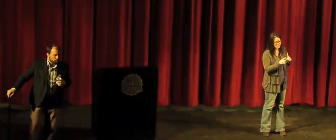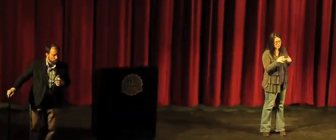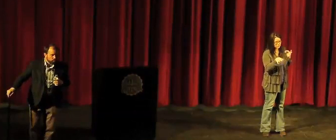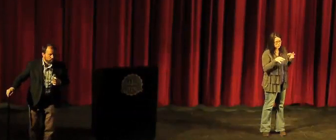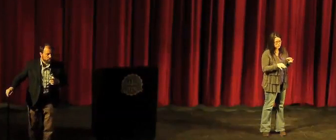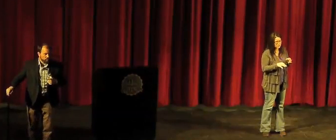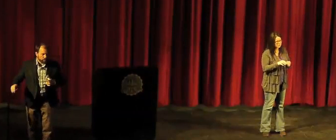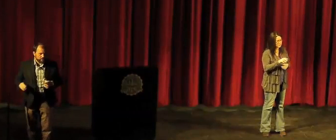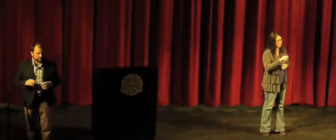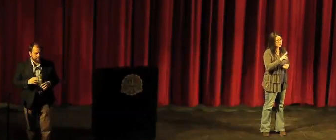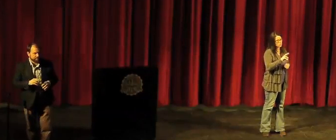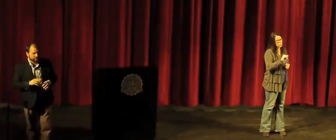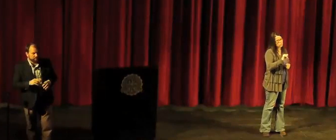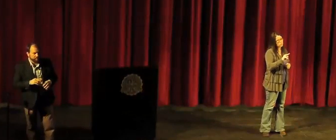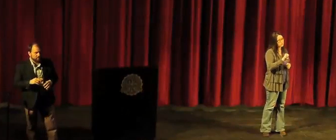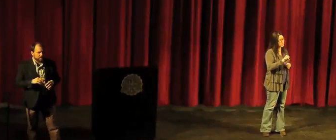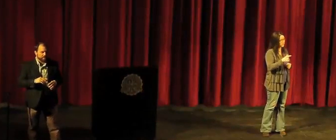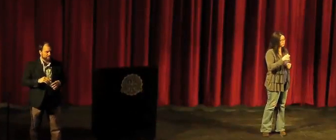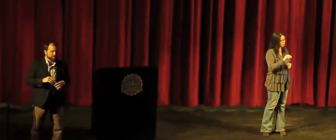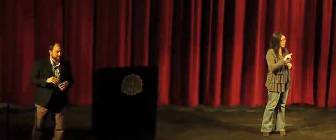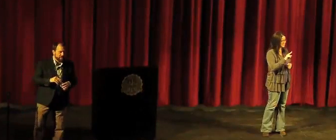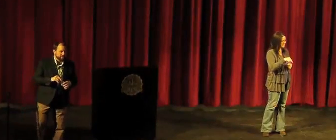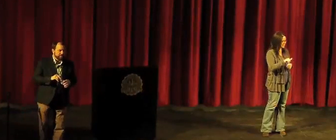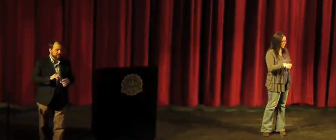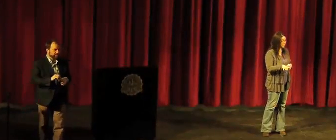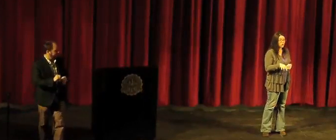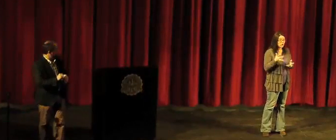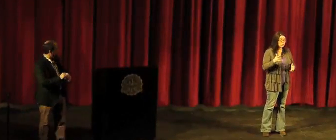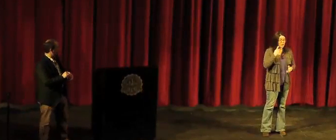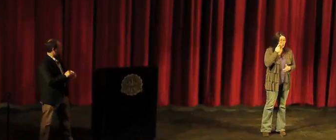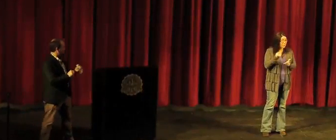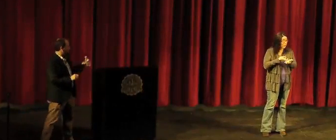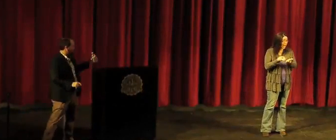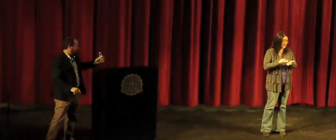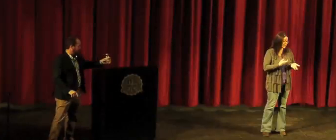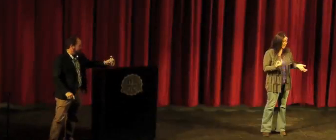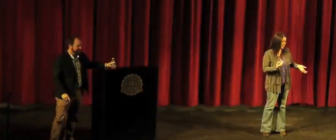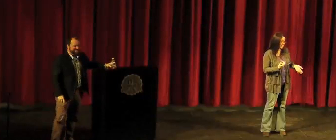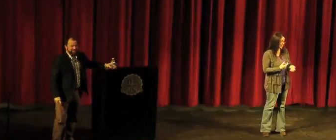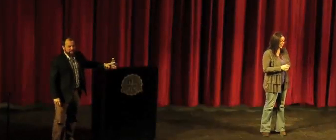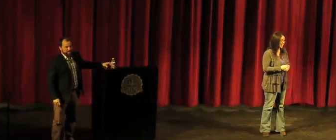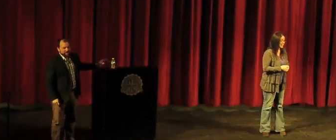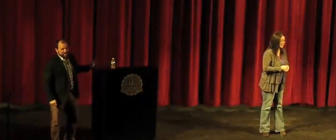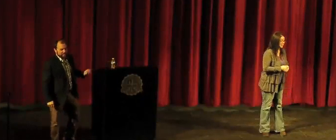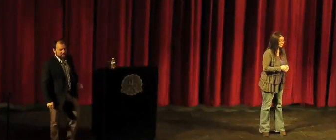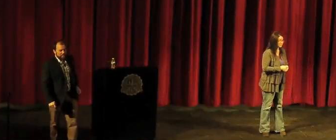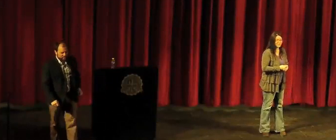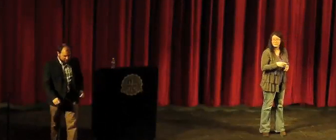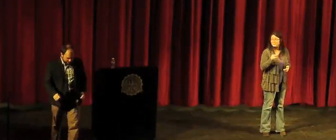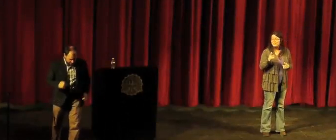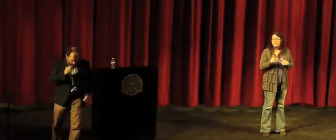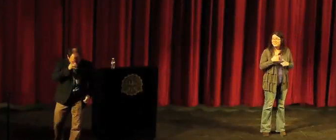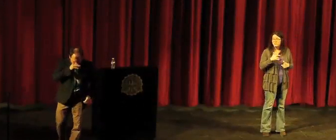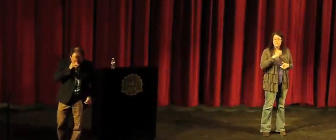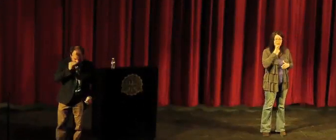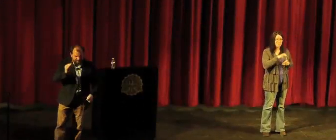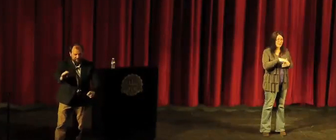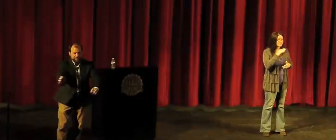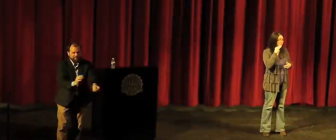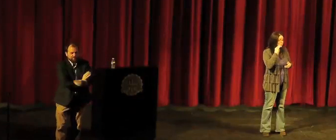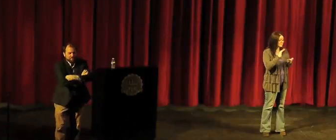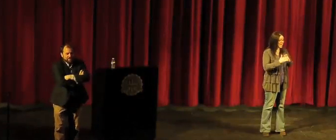Wayne Gretzky. You may have heard of hockey. Yeah. Okay. Absolutely. Wayne Gretzky's from my wife's hometown. Oh,